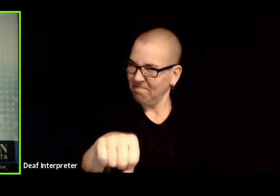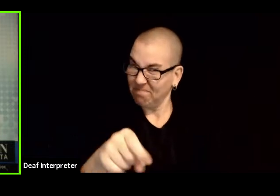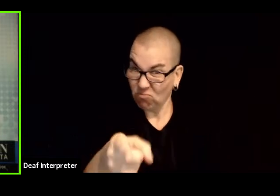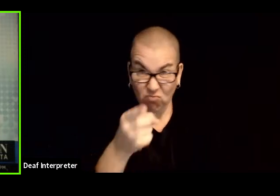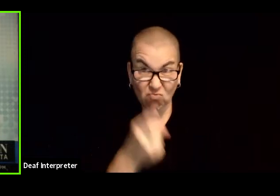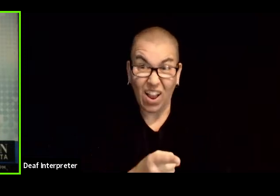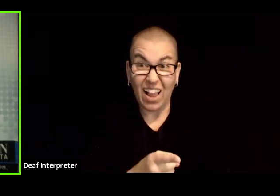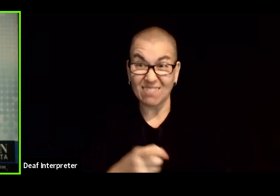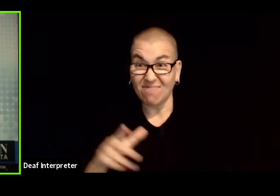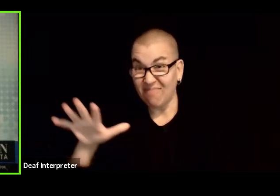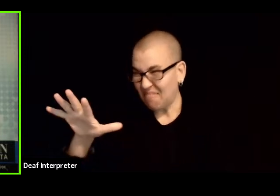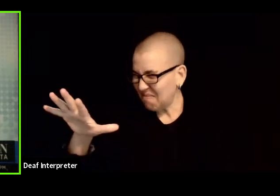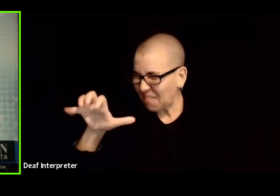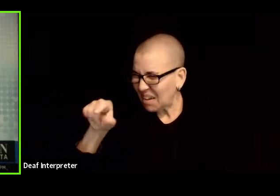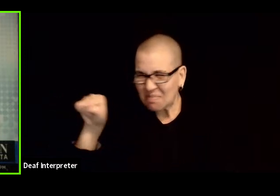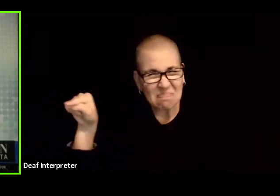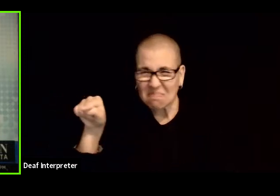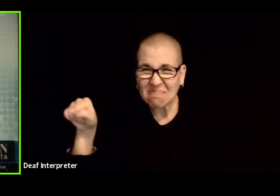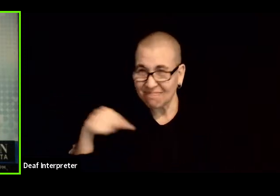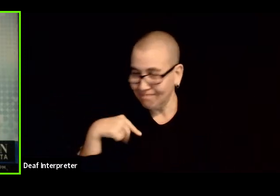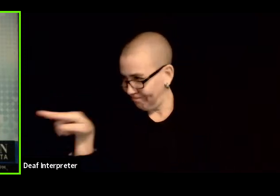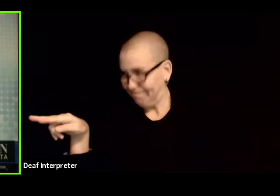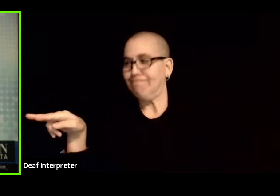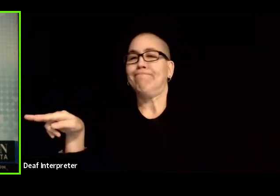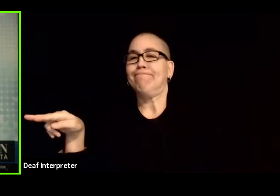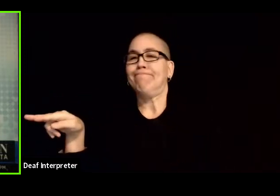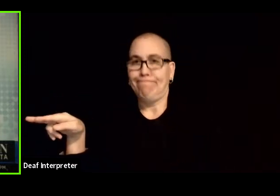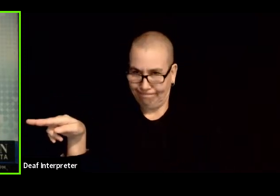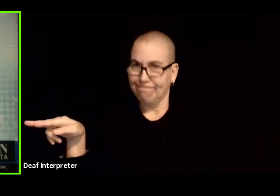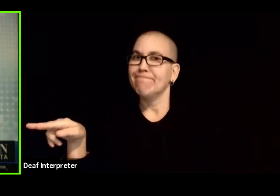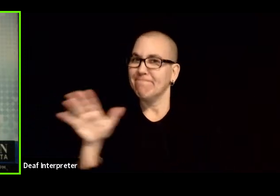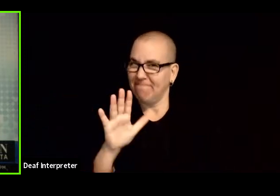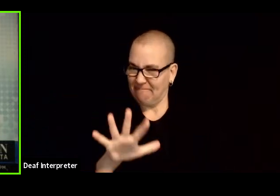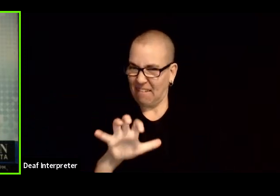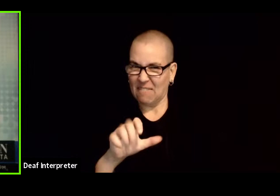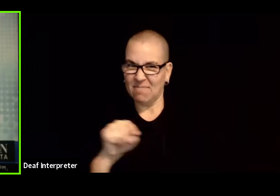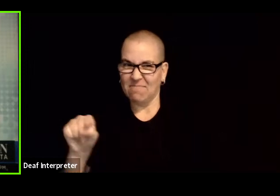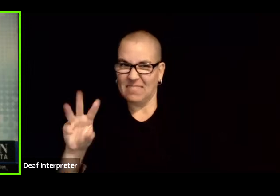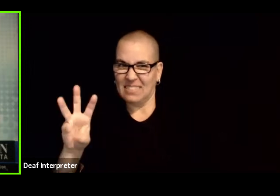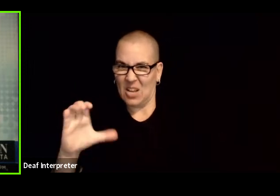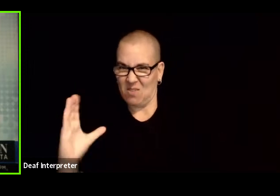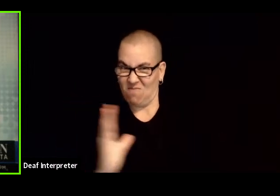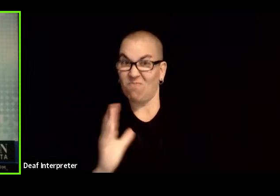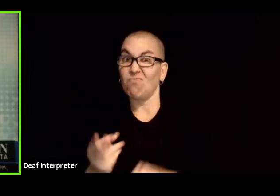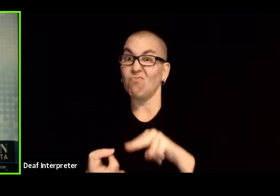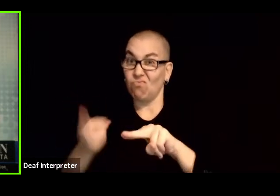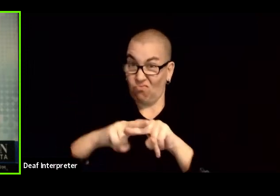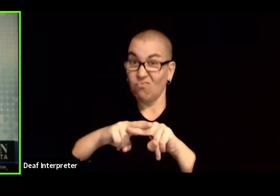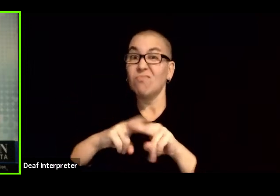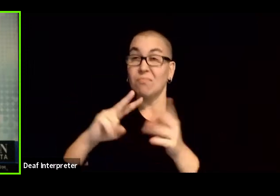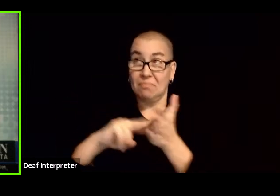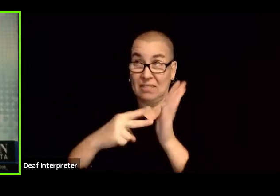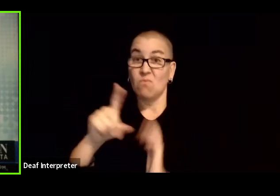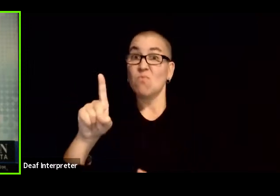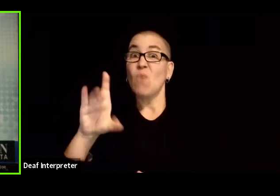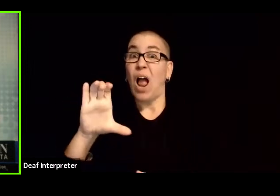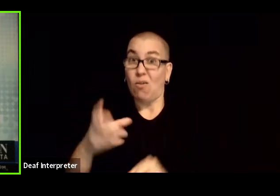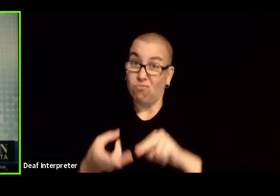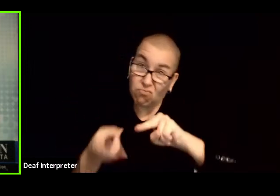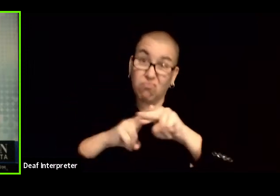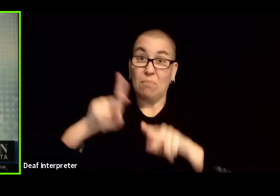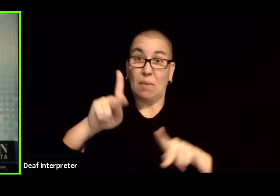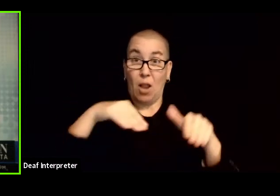high 600s, and so let me just checking on